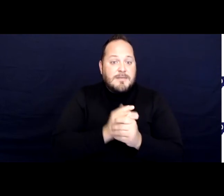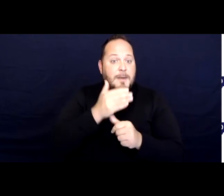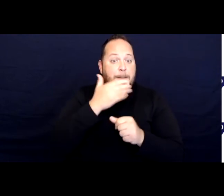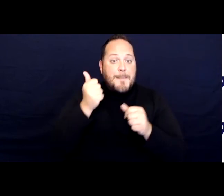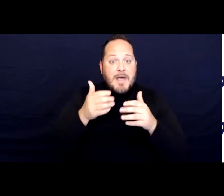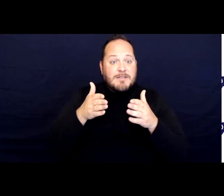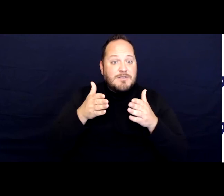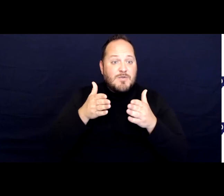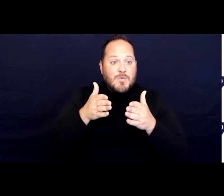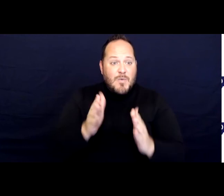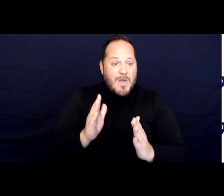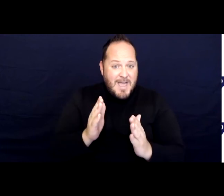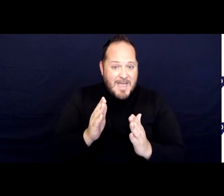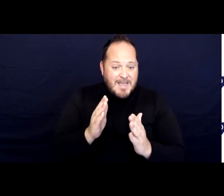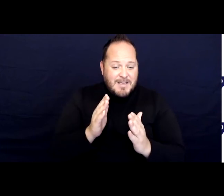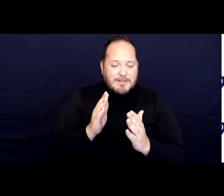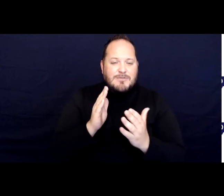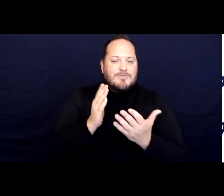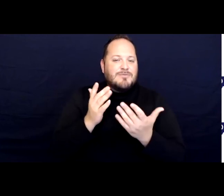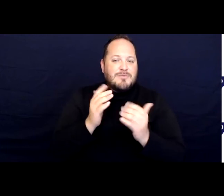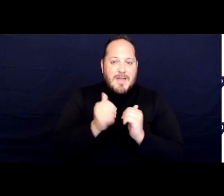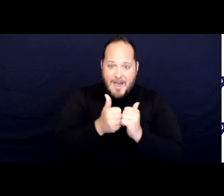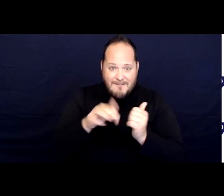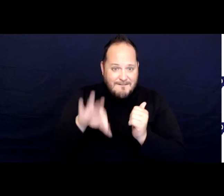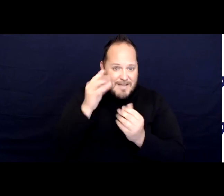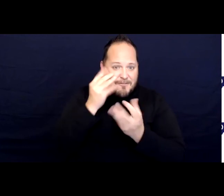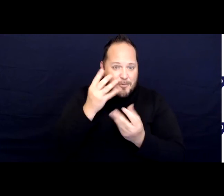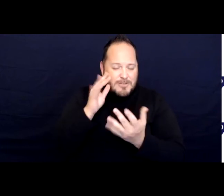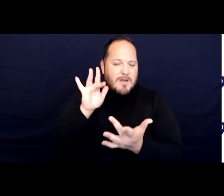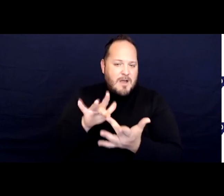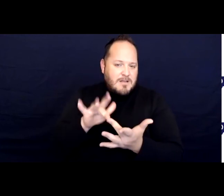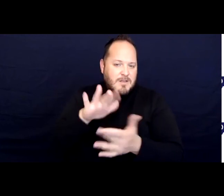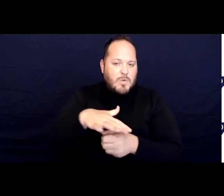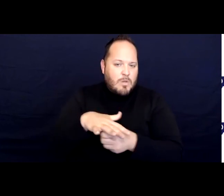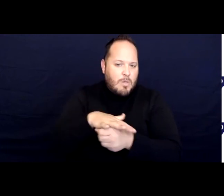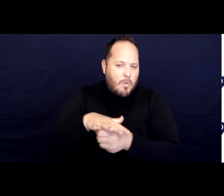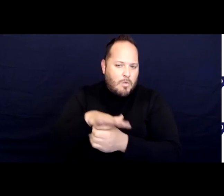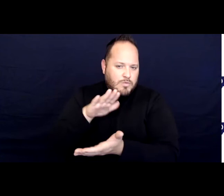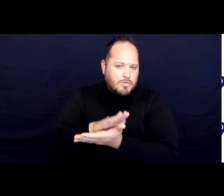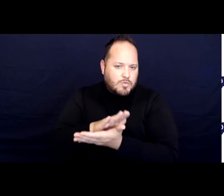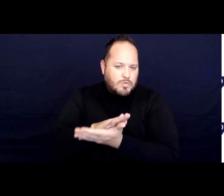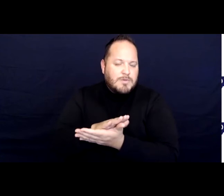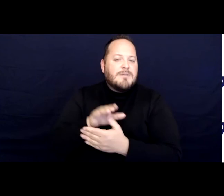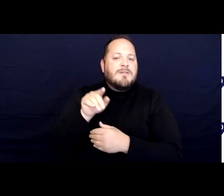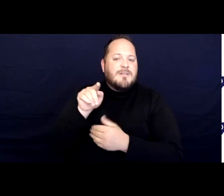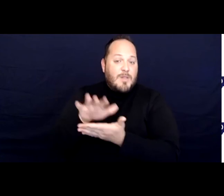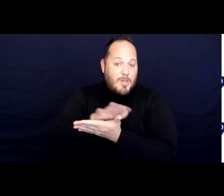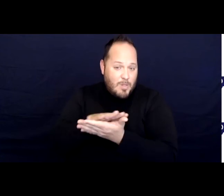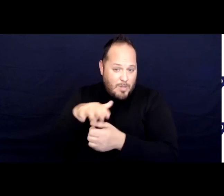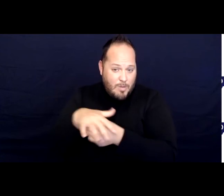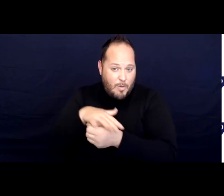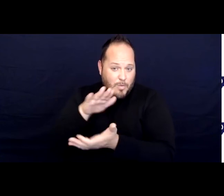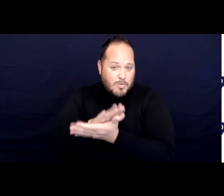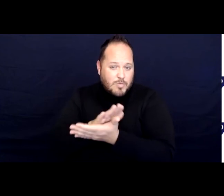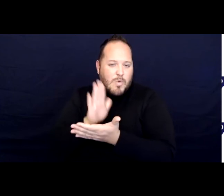is to reach out to your local school, and they will let you know sort of within the